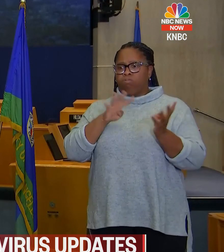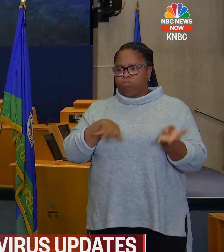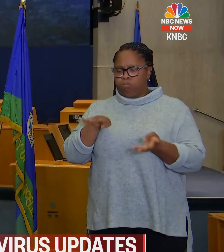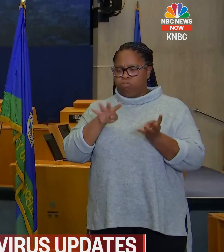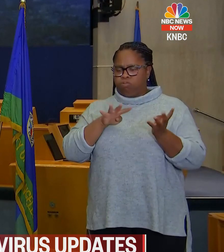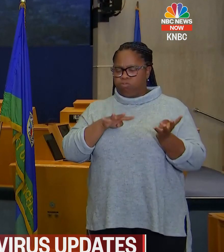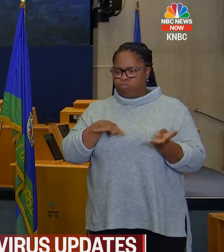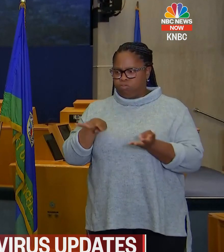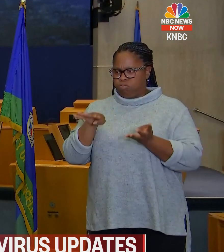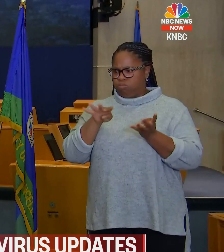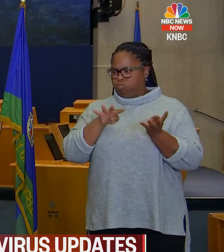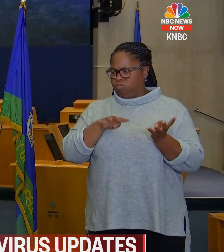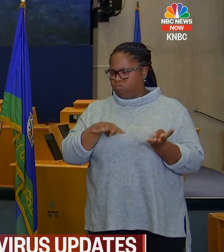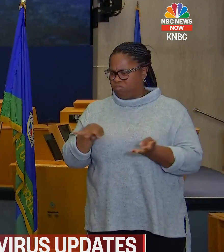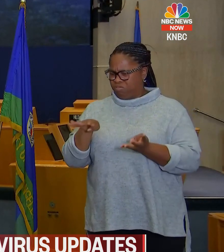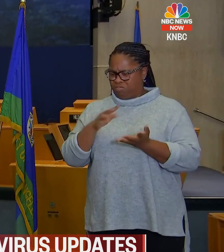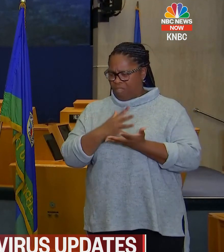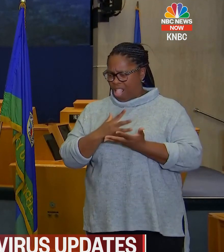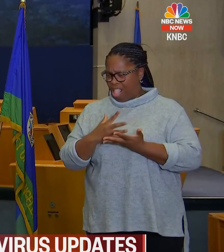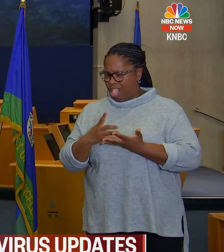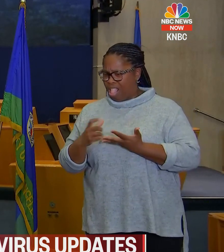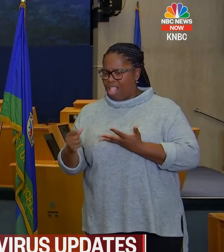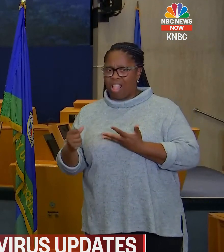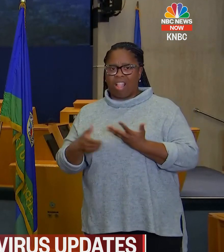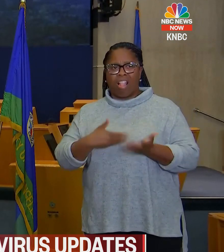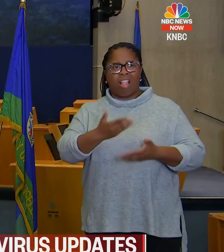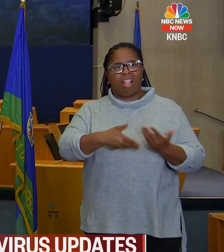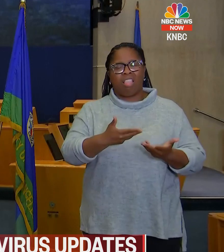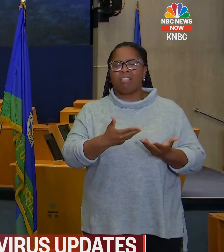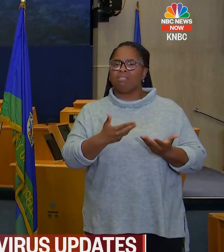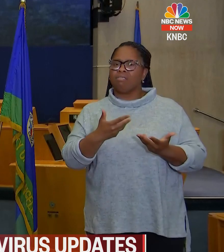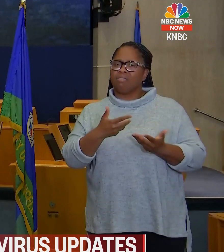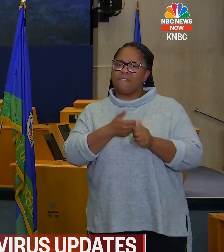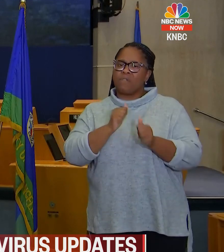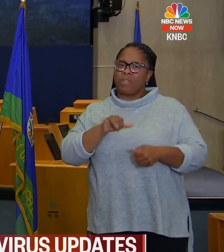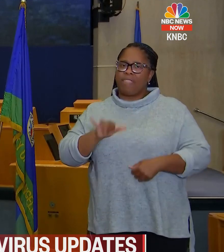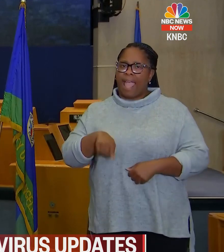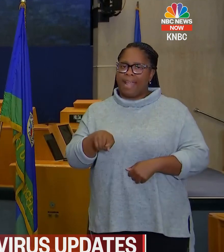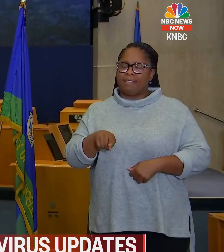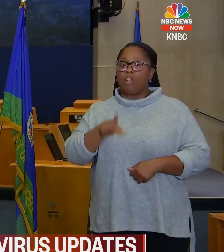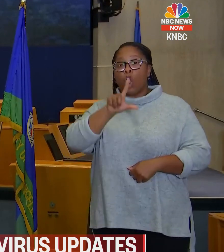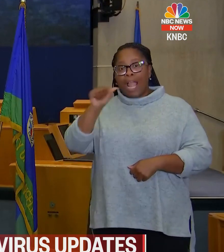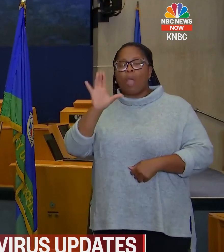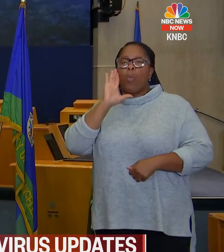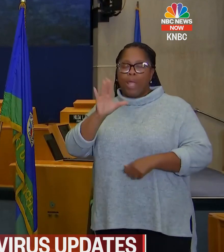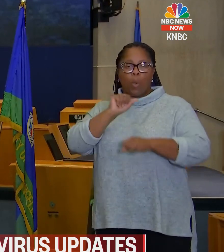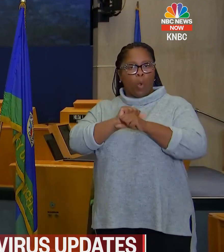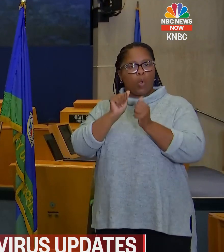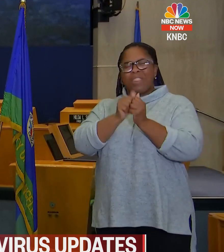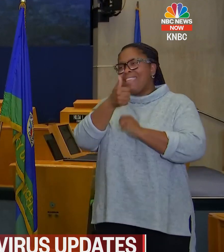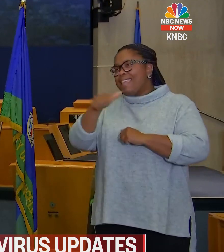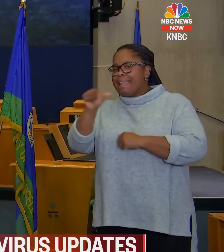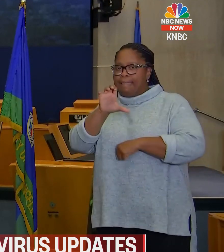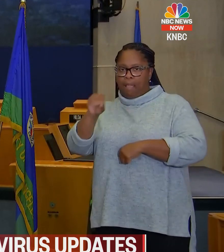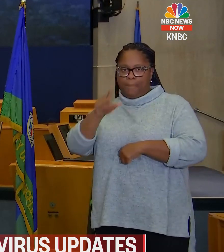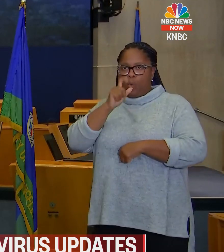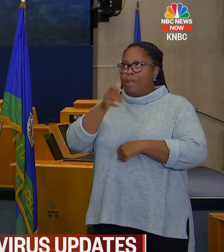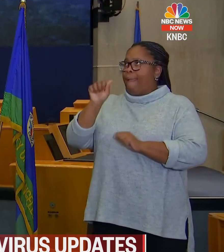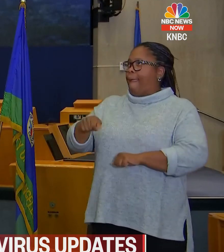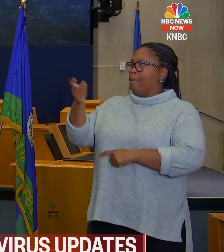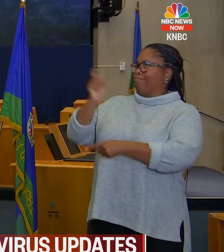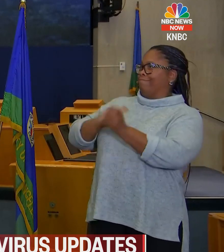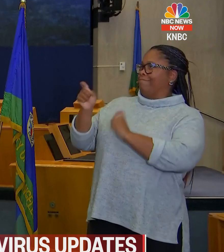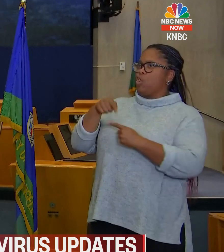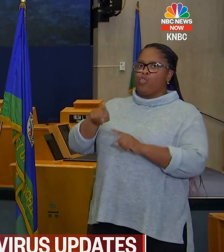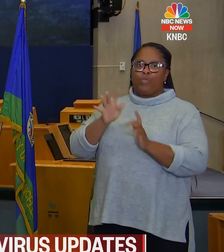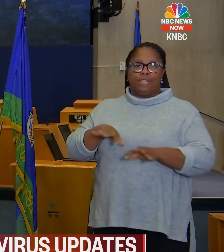need. Los Angeles will work with any company that has the ability to supply us during this critical